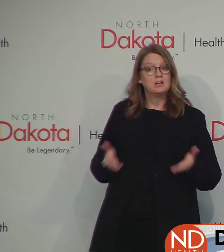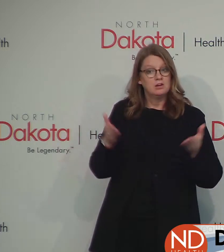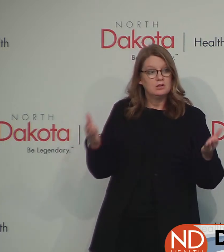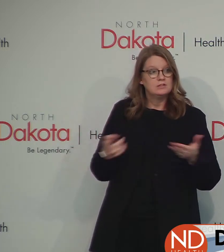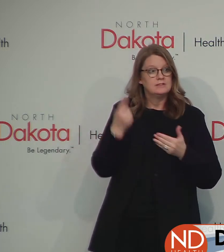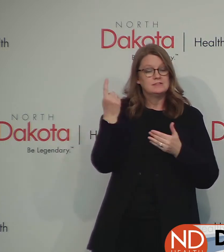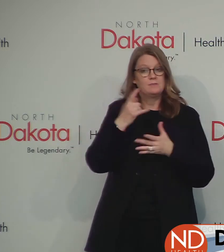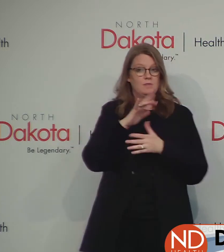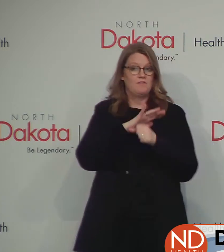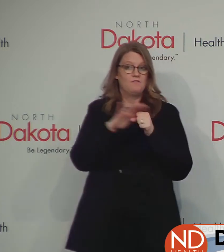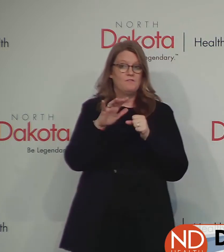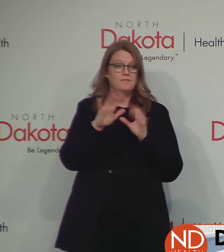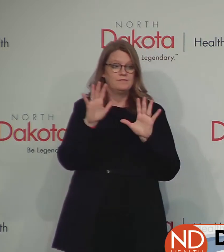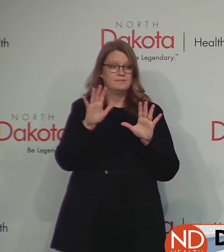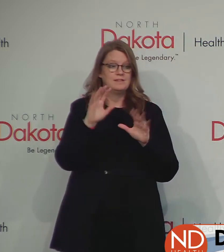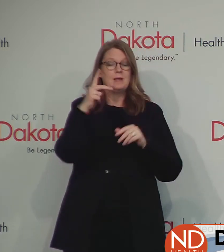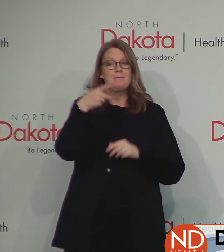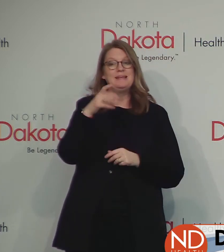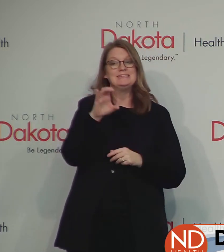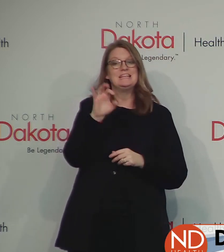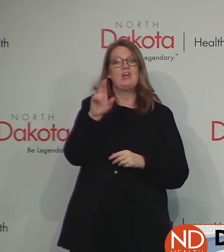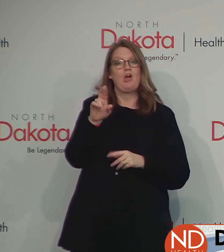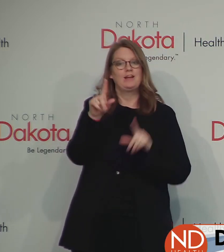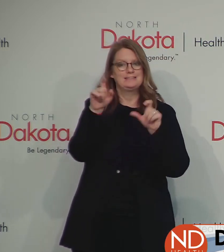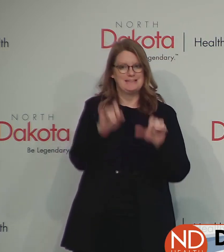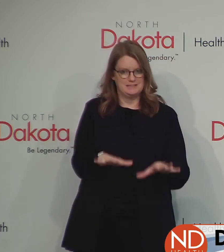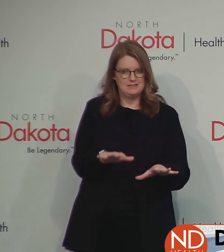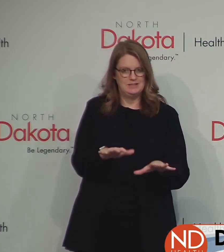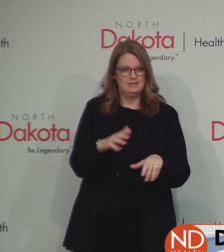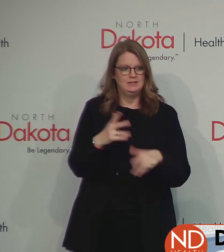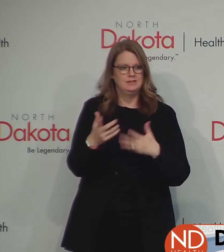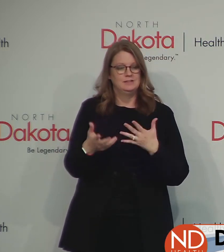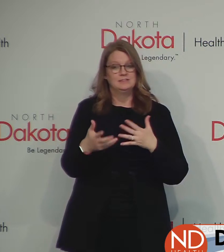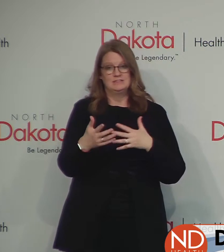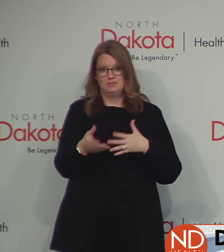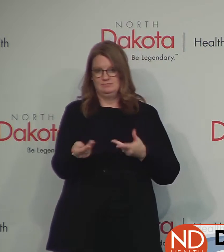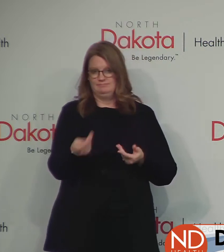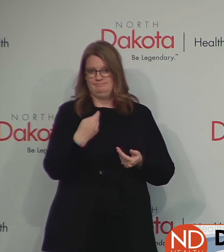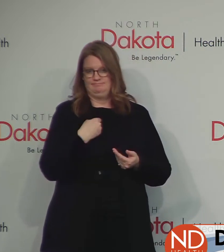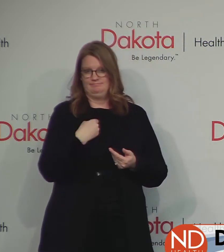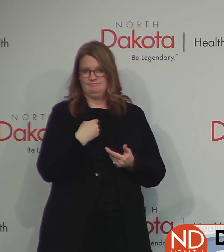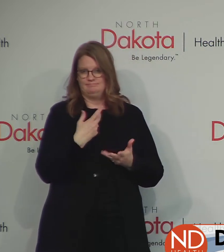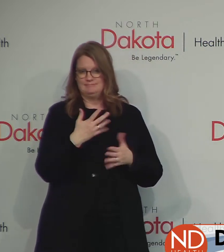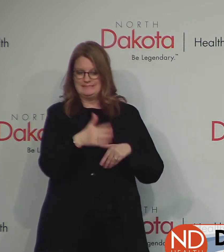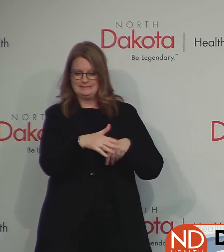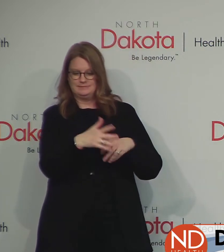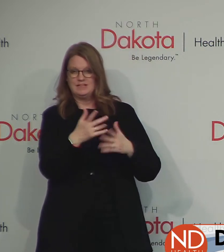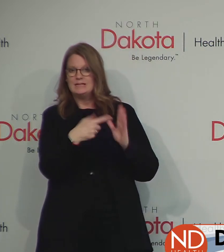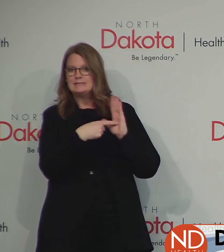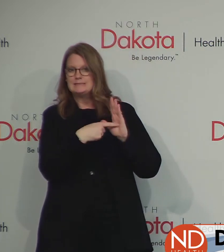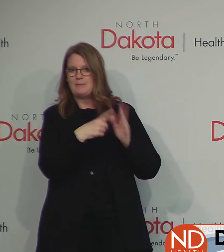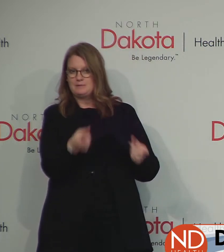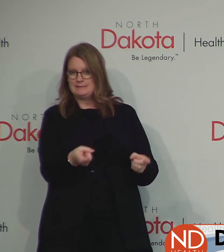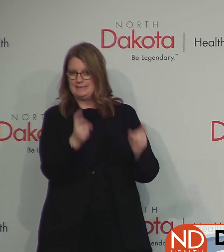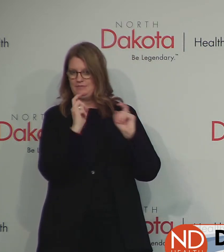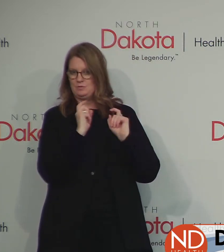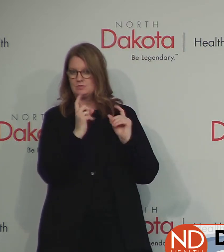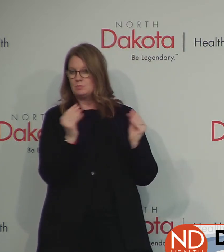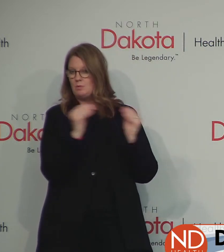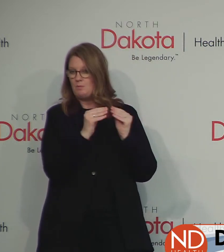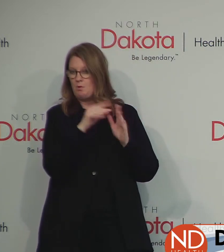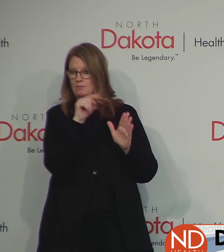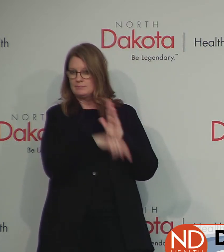doing whole genome sequencing or PCR testing to submit your samples to us so that we can do further testing.